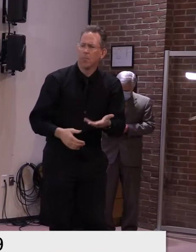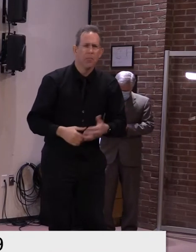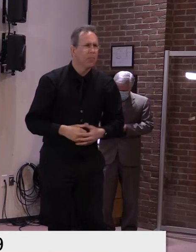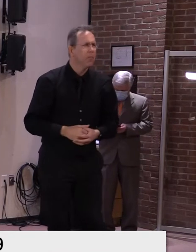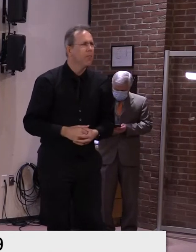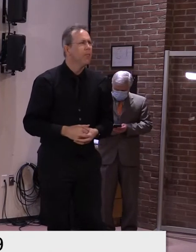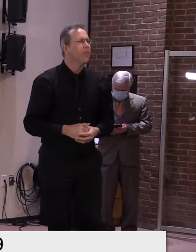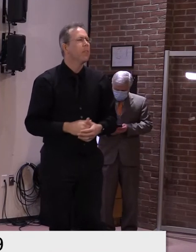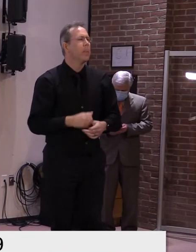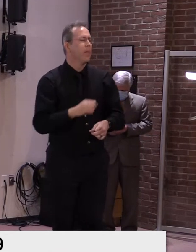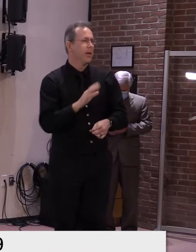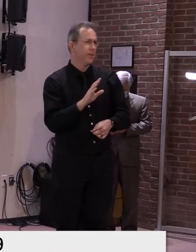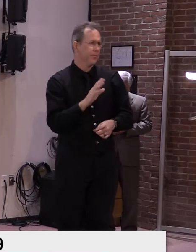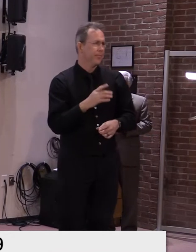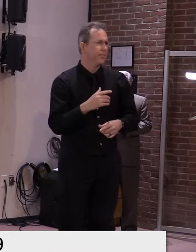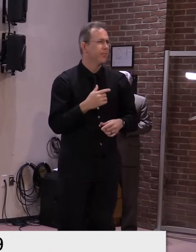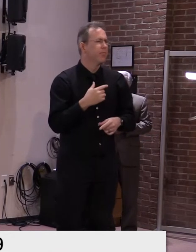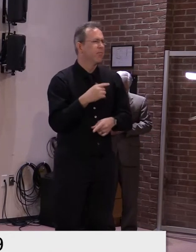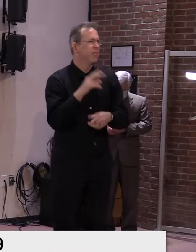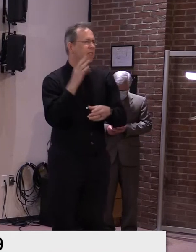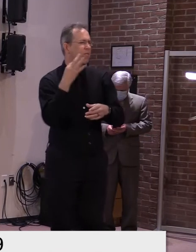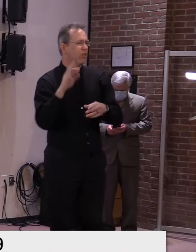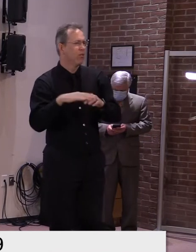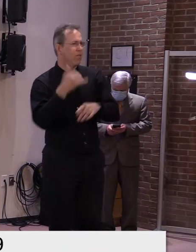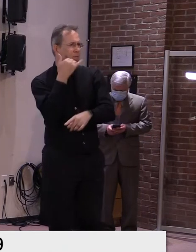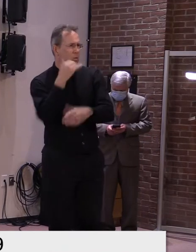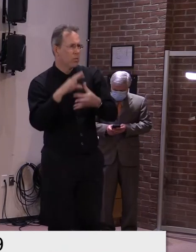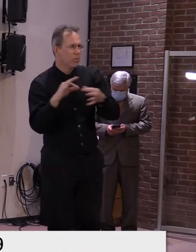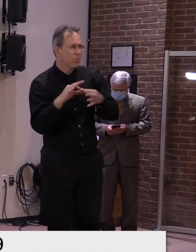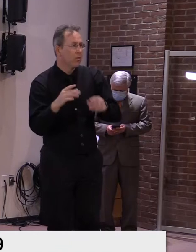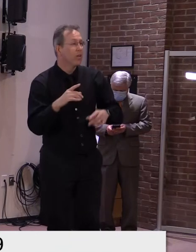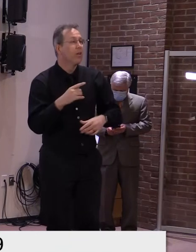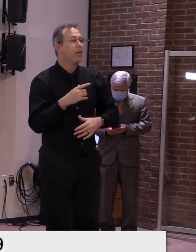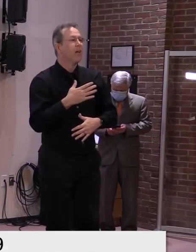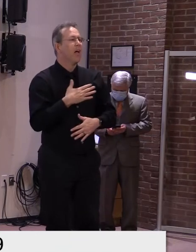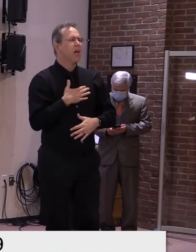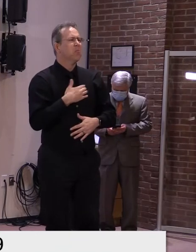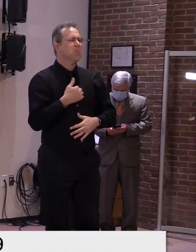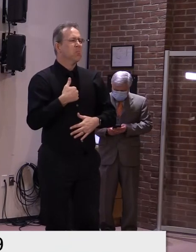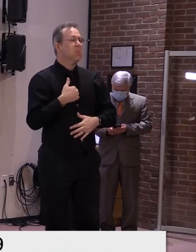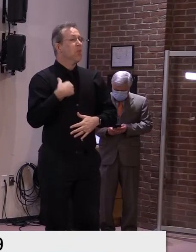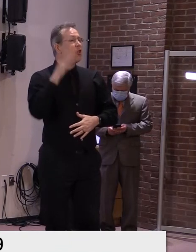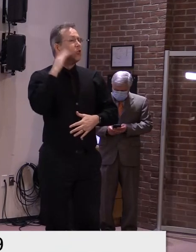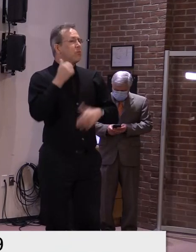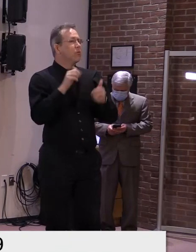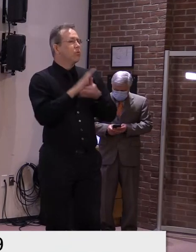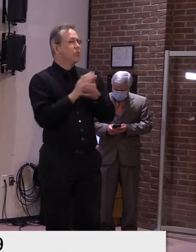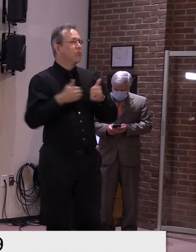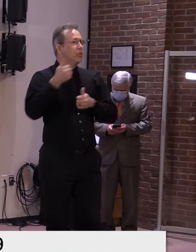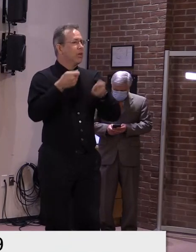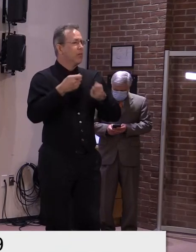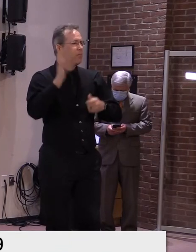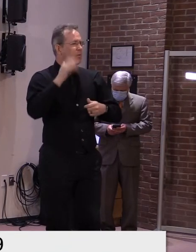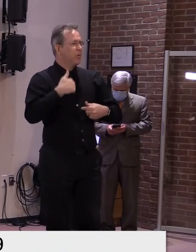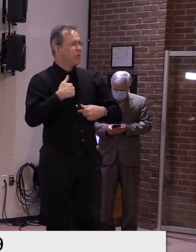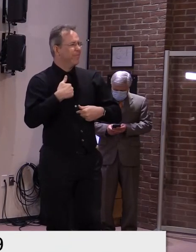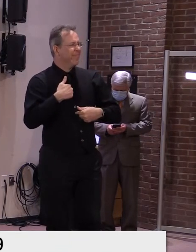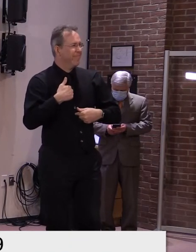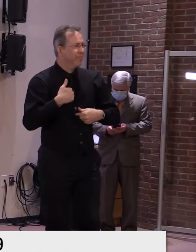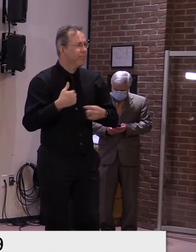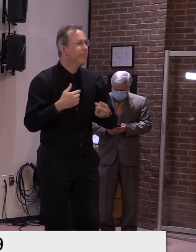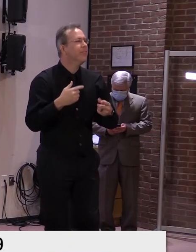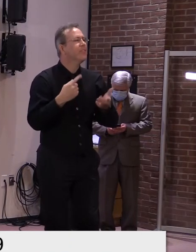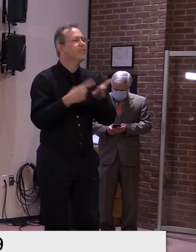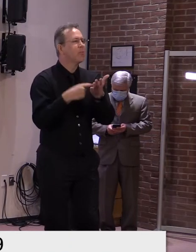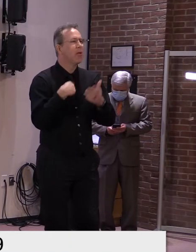of that information as a superintendent, you still have to make a judgment call. There's certainly certain things that might appear in someone's background check that